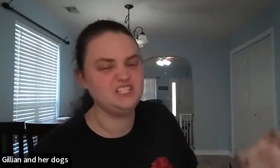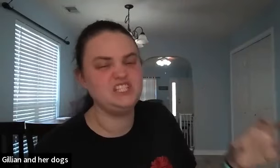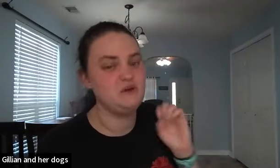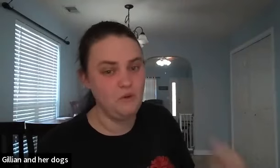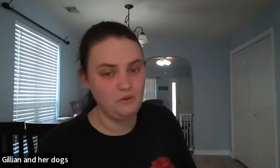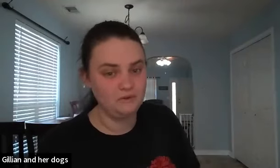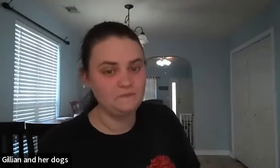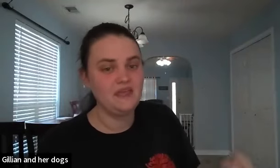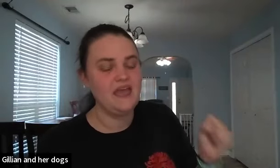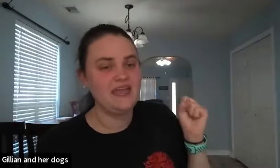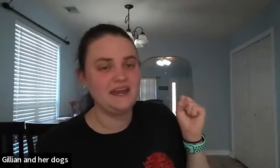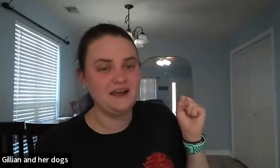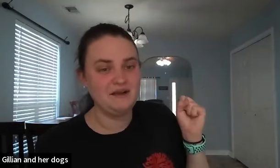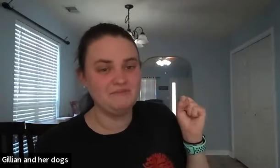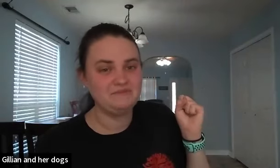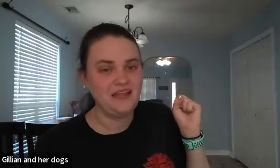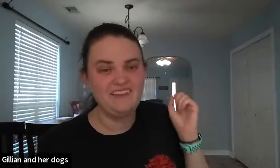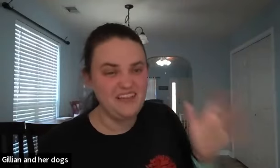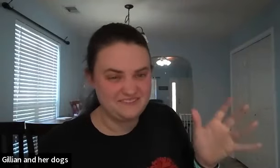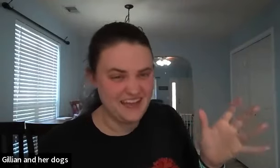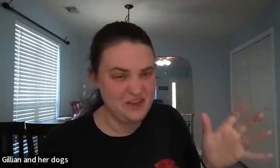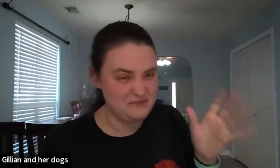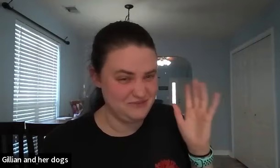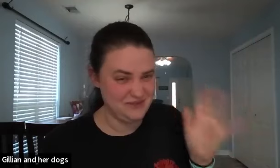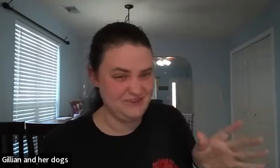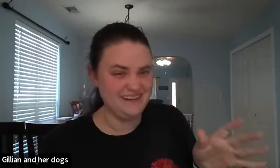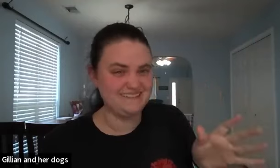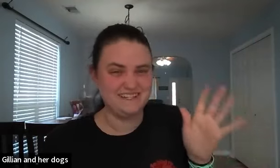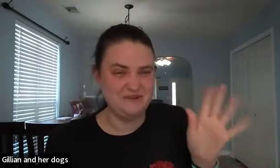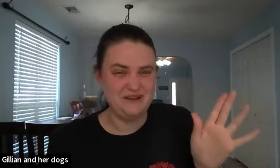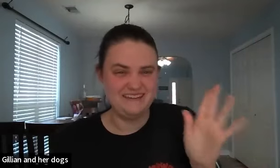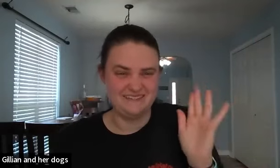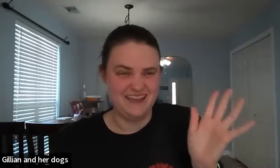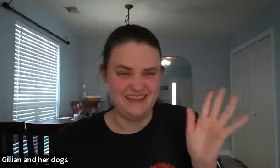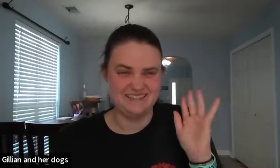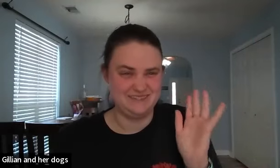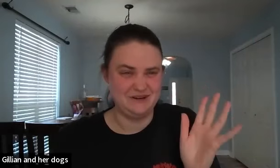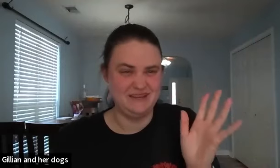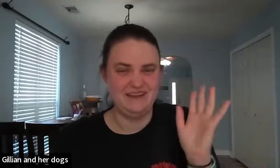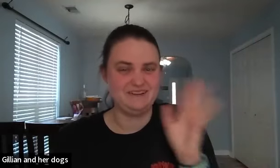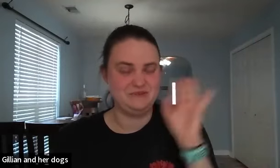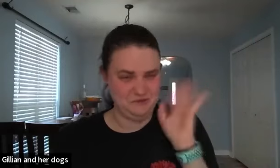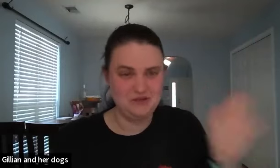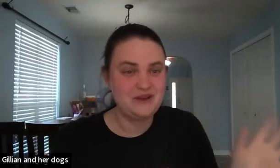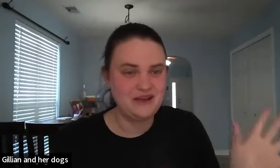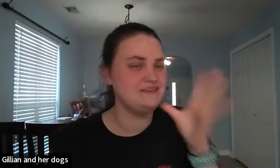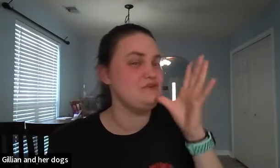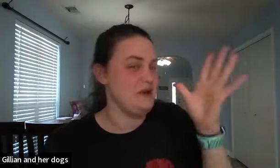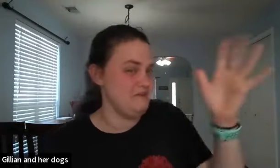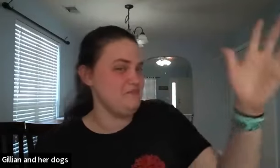she's so old. And I thought it was really funny. And I was like, you know what? It's okay. It's a story character. Like we're good. So grandma, mom,